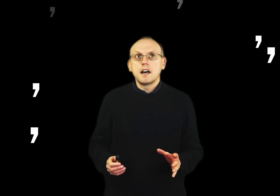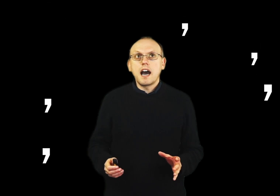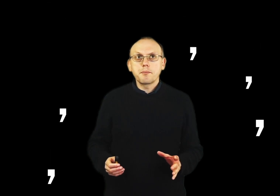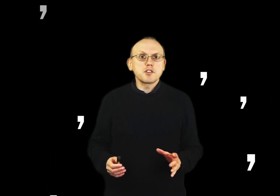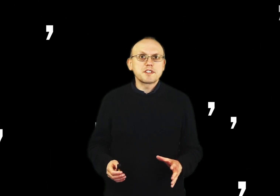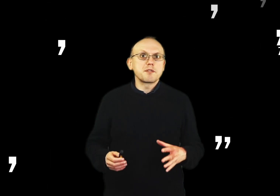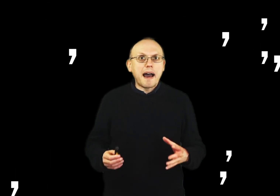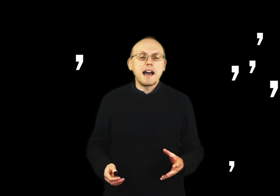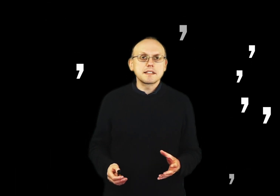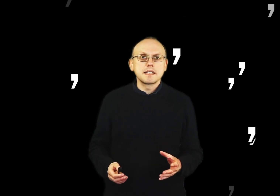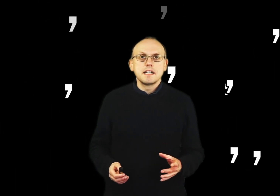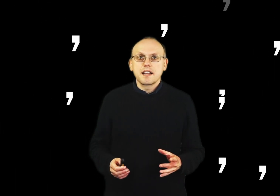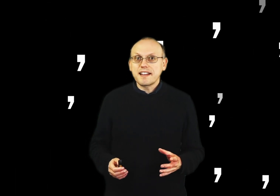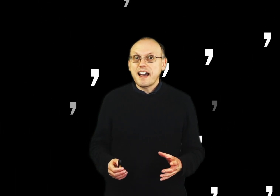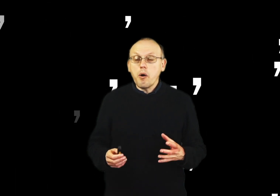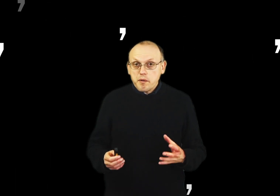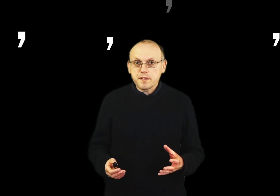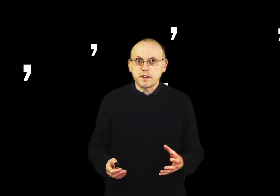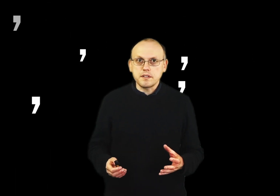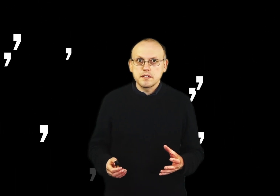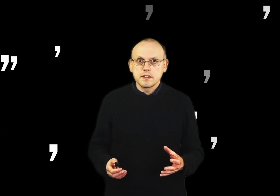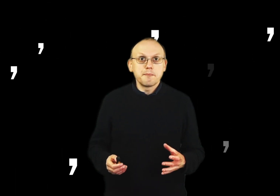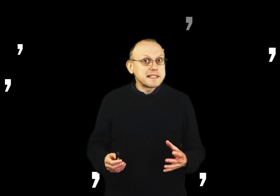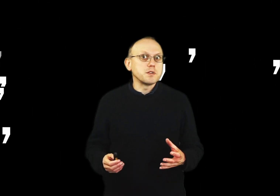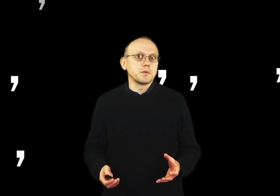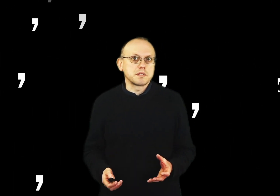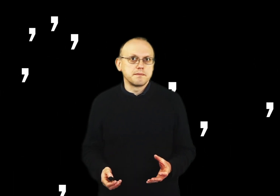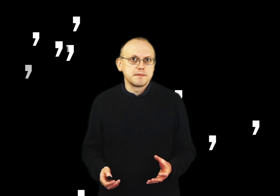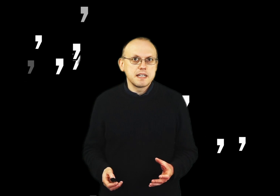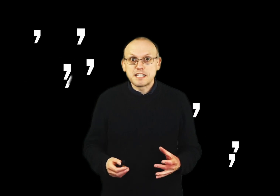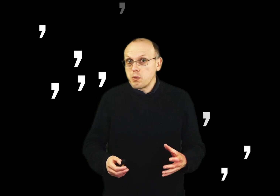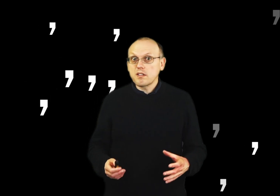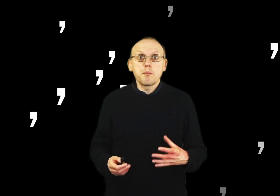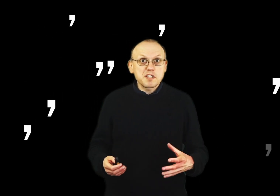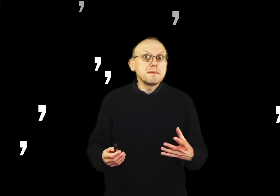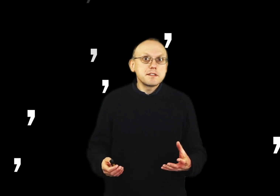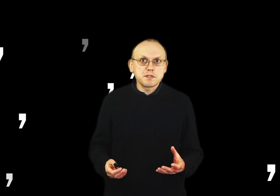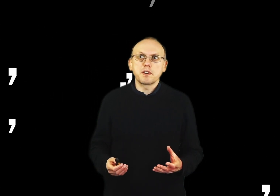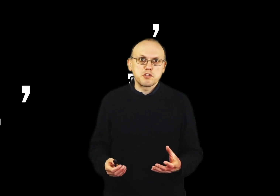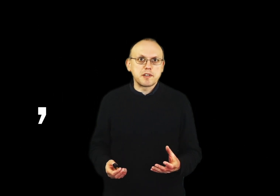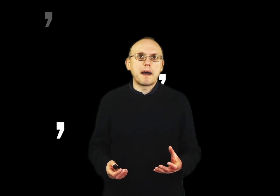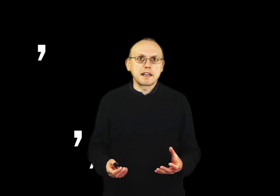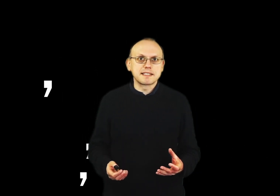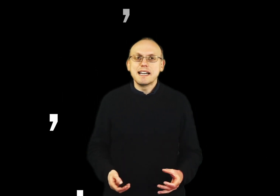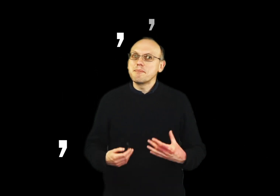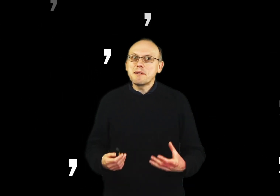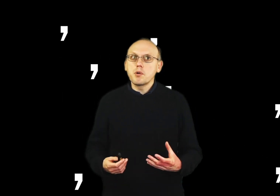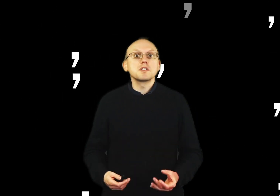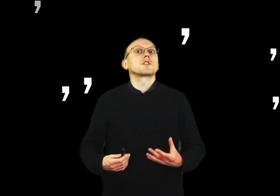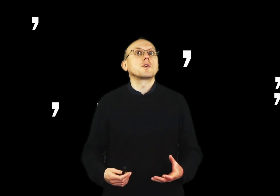the punctuation marks that are often misused. It's one of the most misused punctuation marks. People struggle with